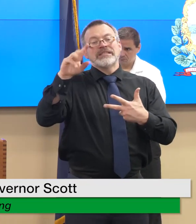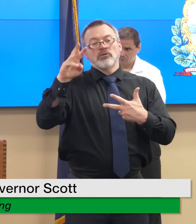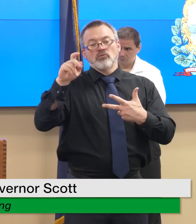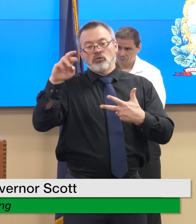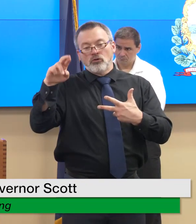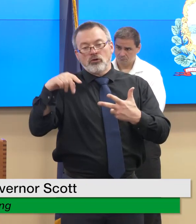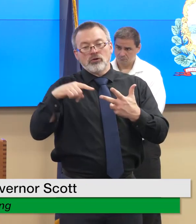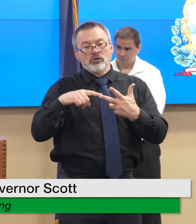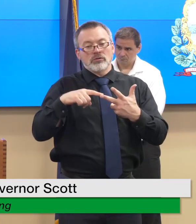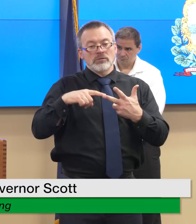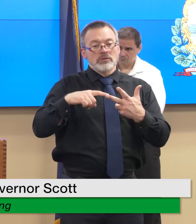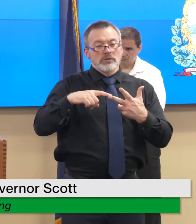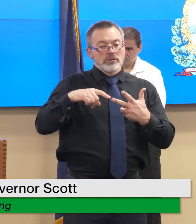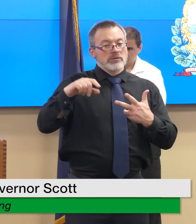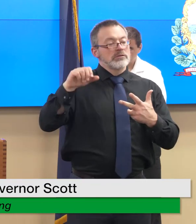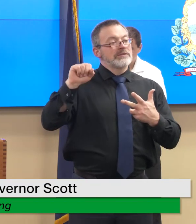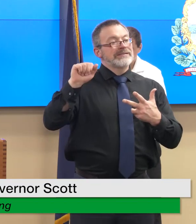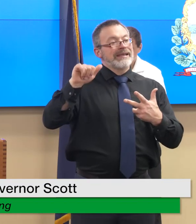reduced operations.